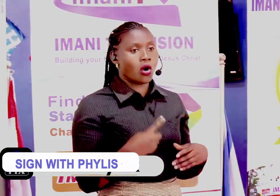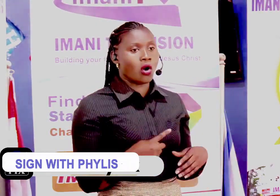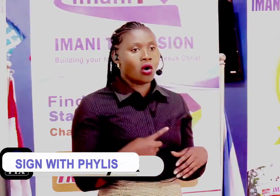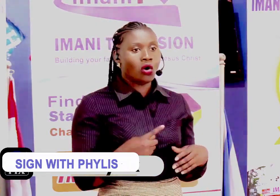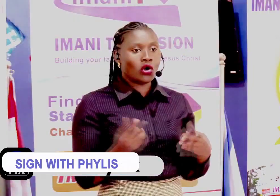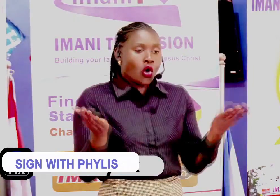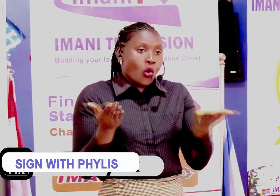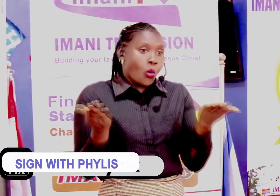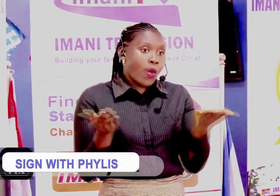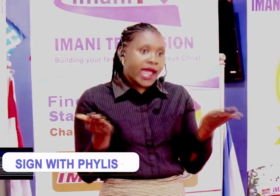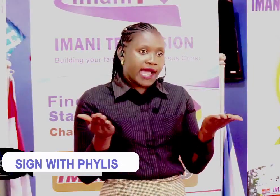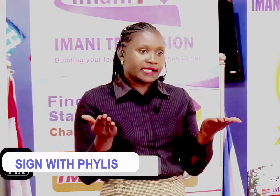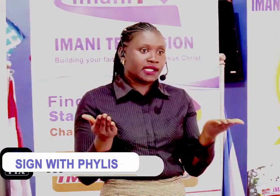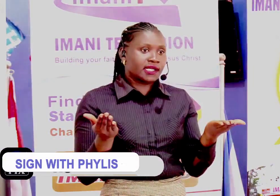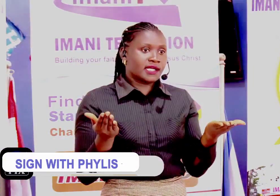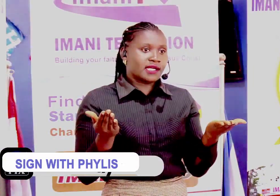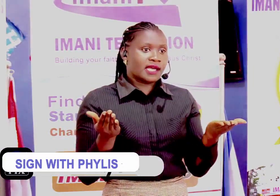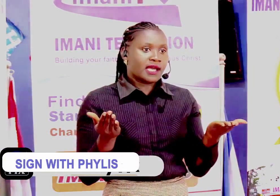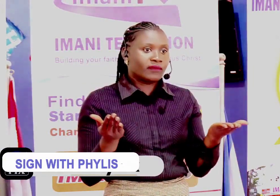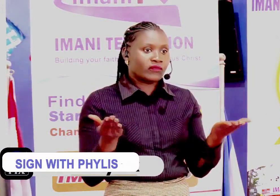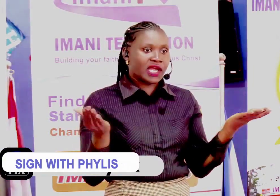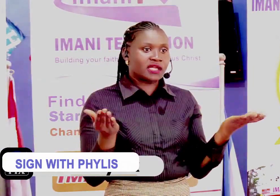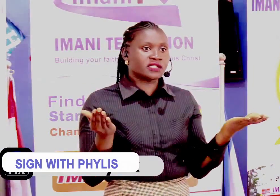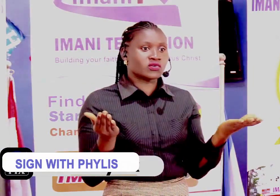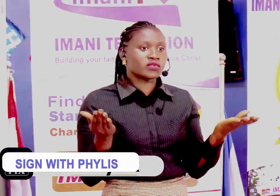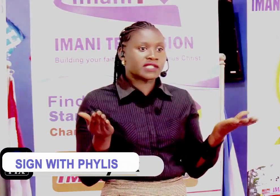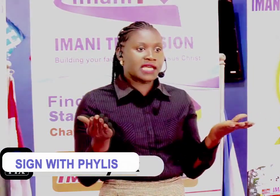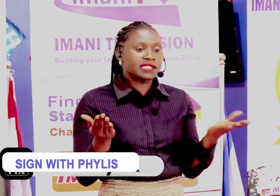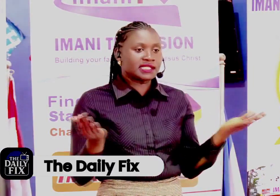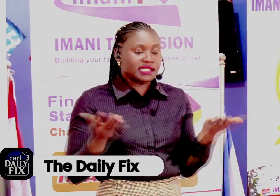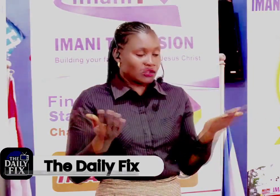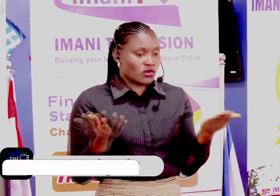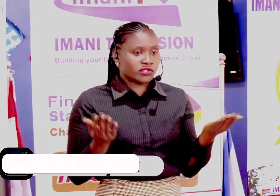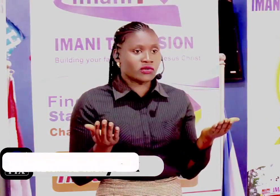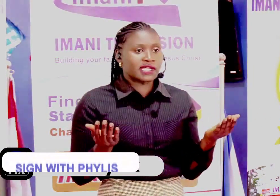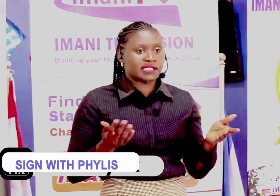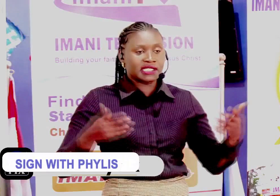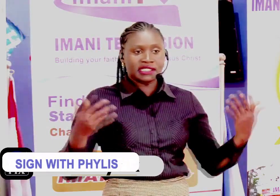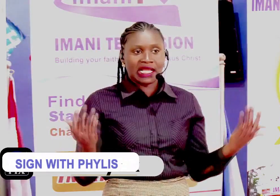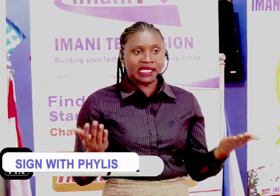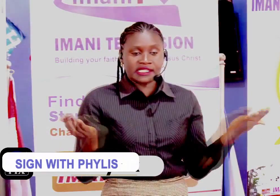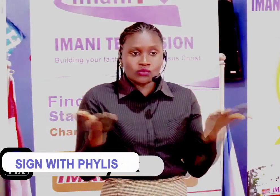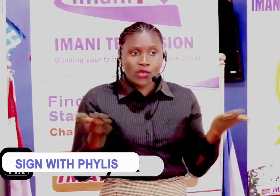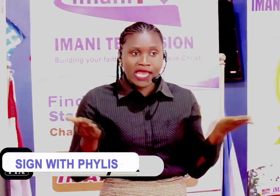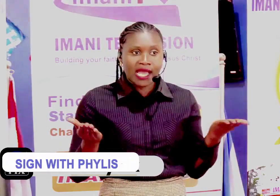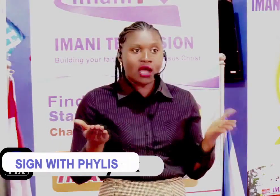or where. Has two signs. This is also, you can sign it like this, where